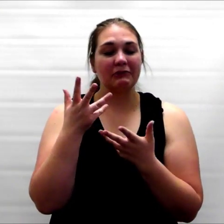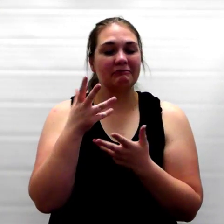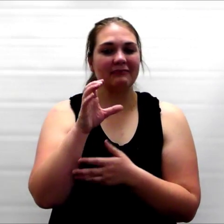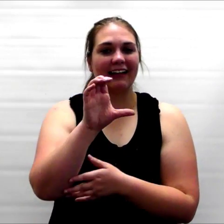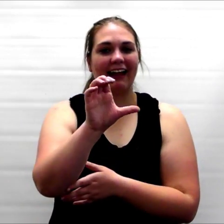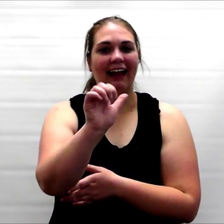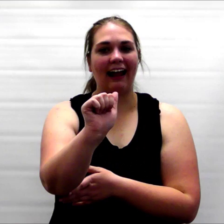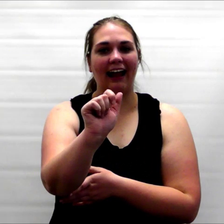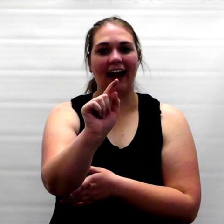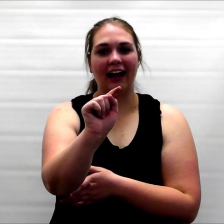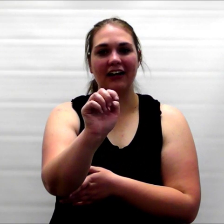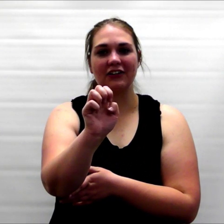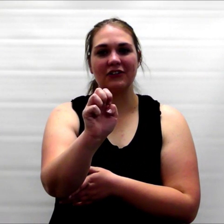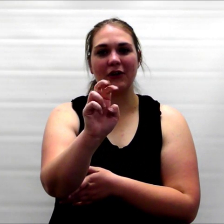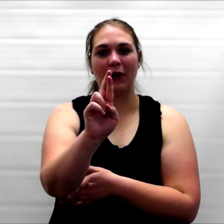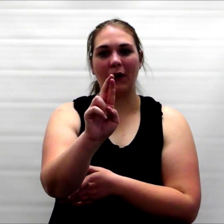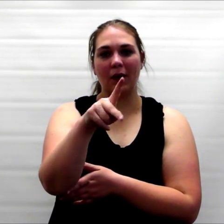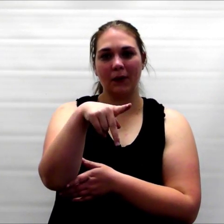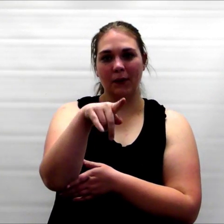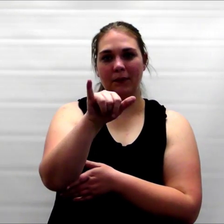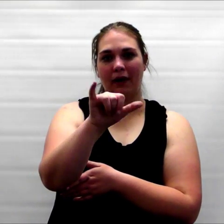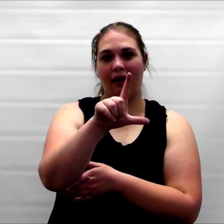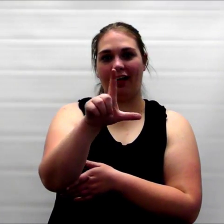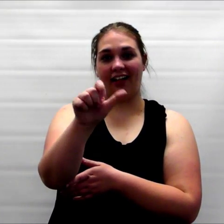name for a caterpillar.